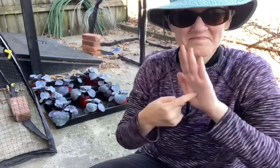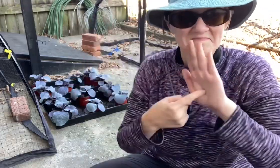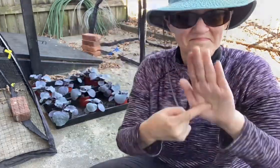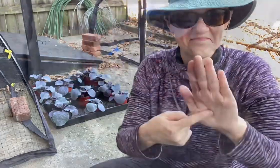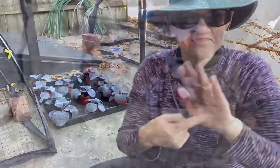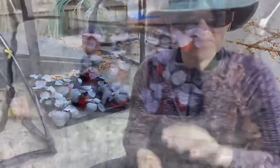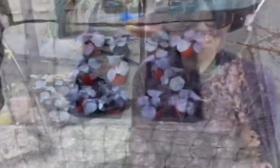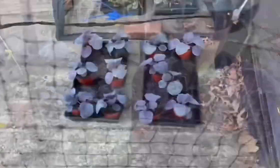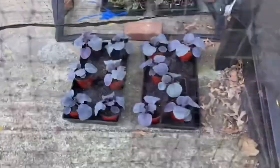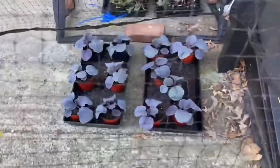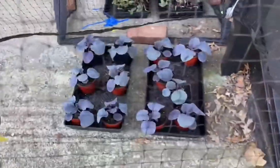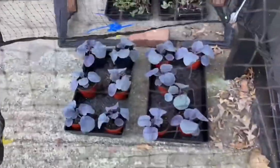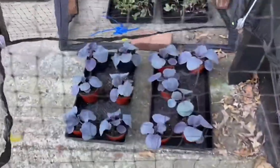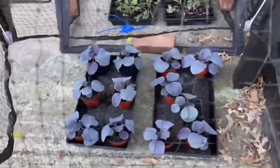these up, I'll show it to you.